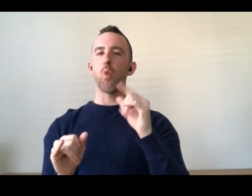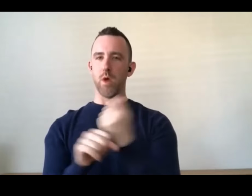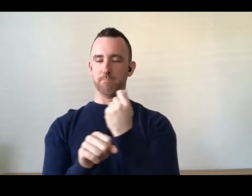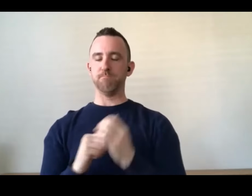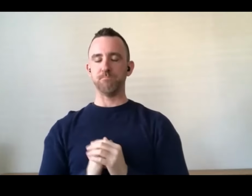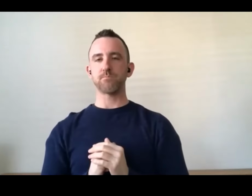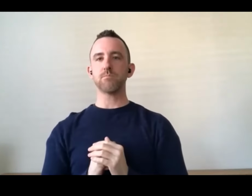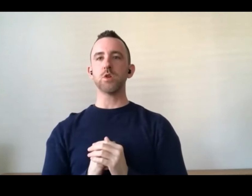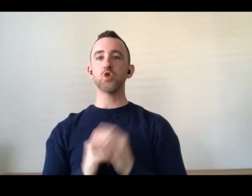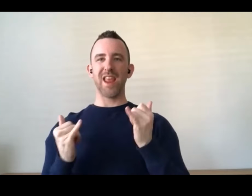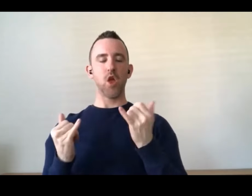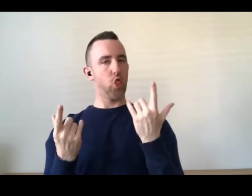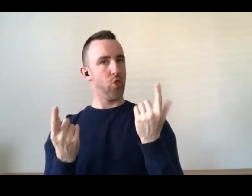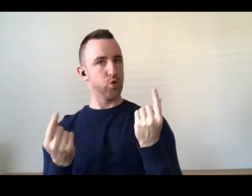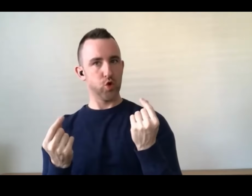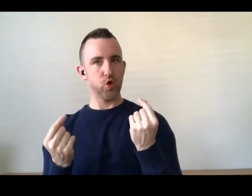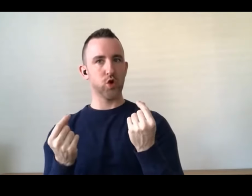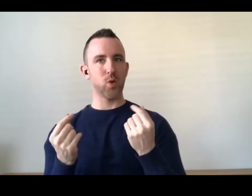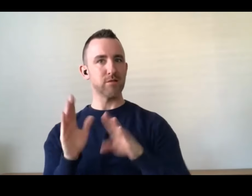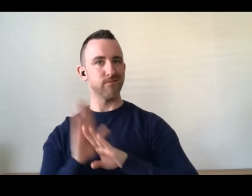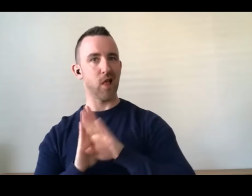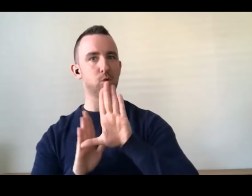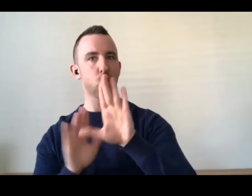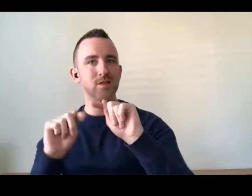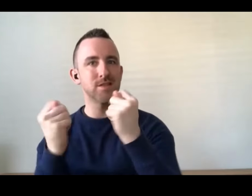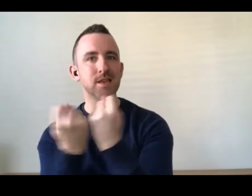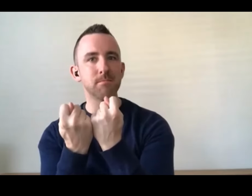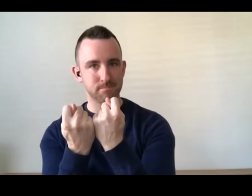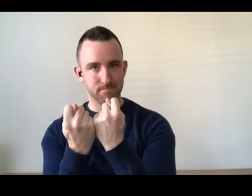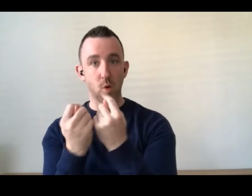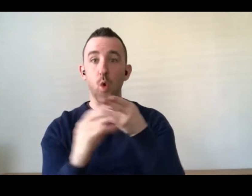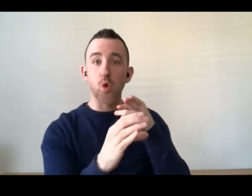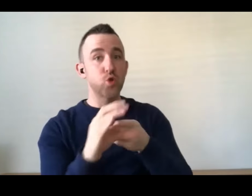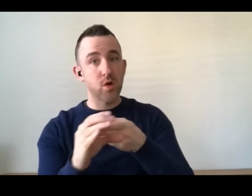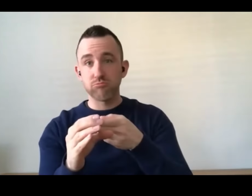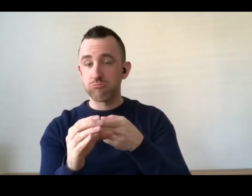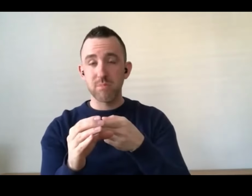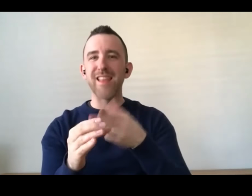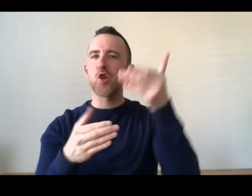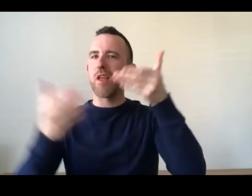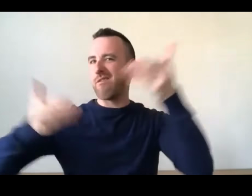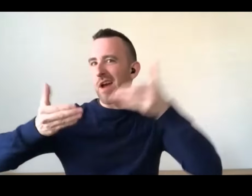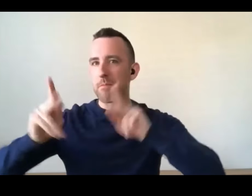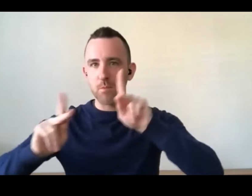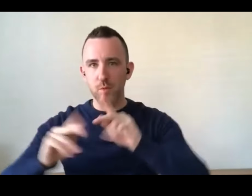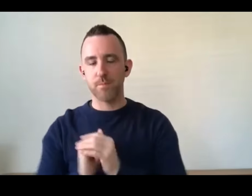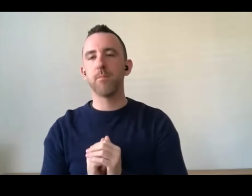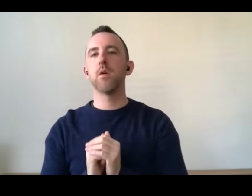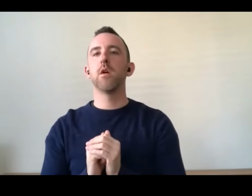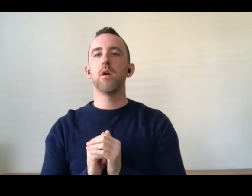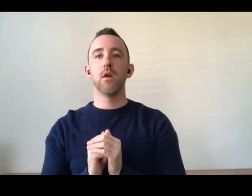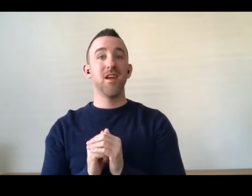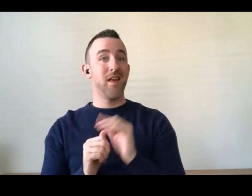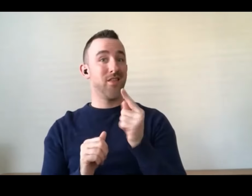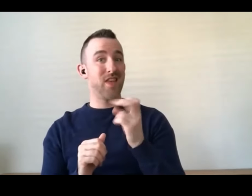to build or join a team. And then you're going to invite people to that team, hopefully. And then you're going to